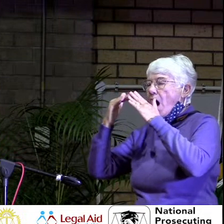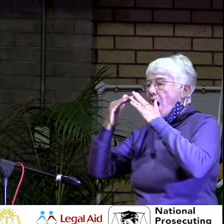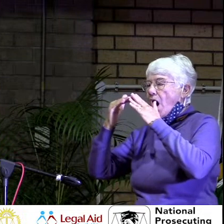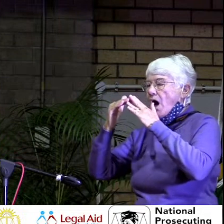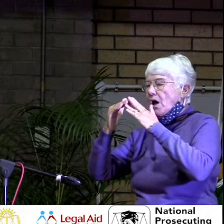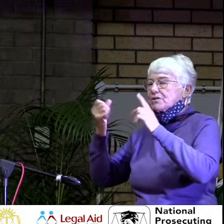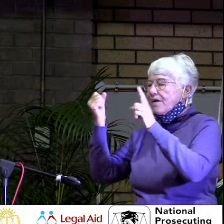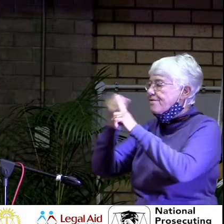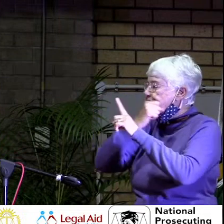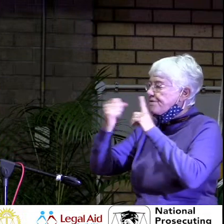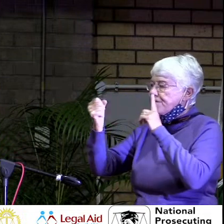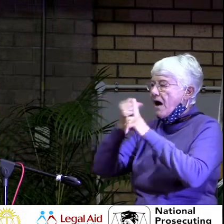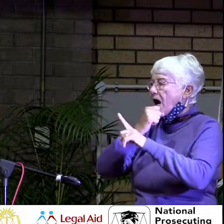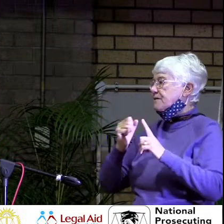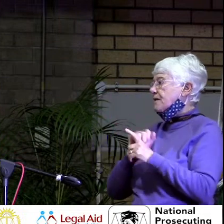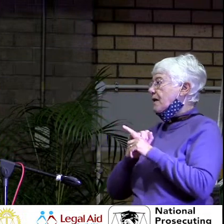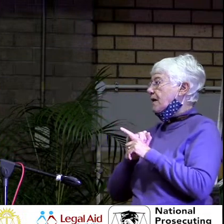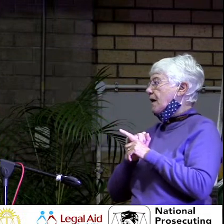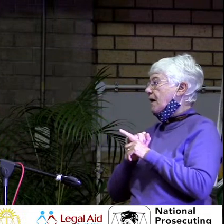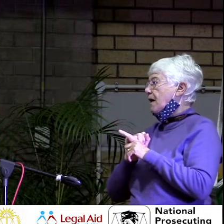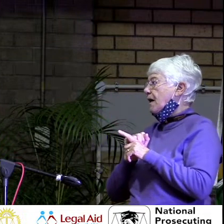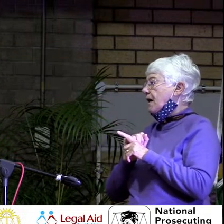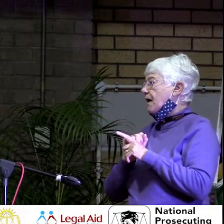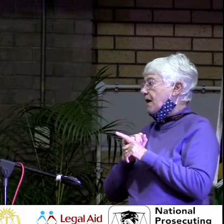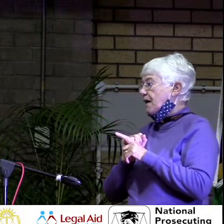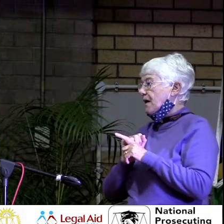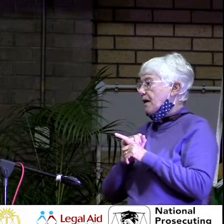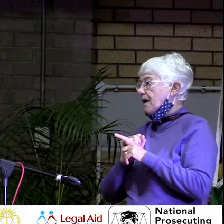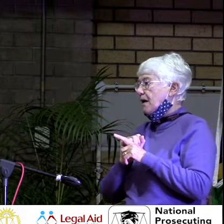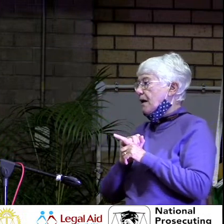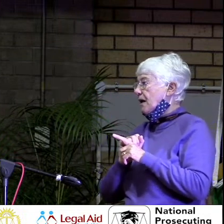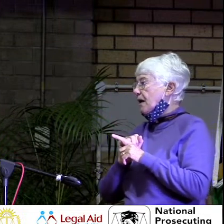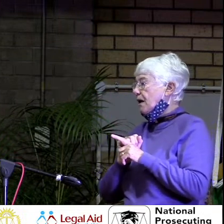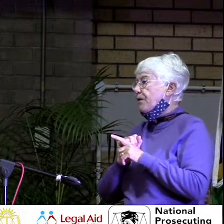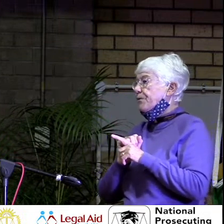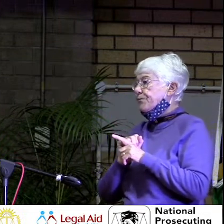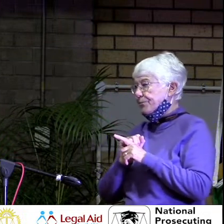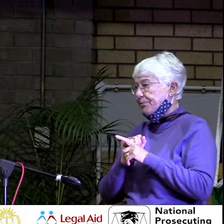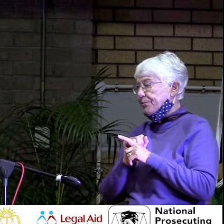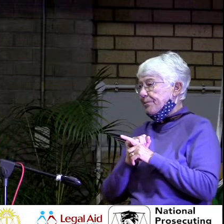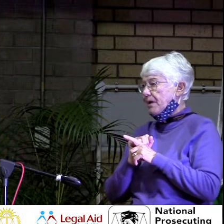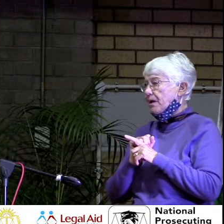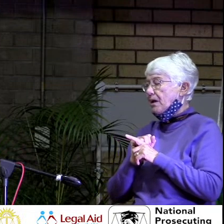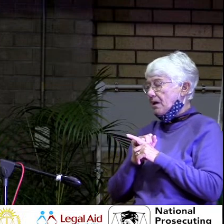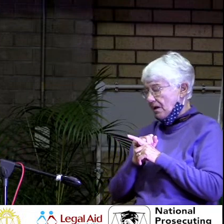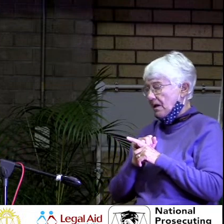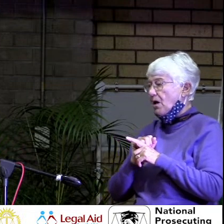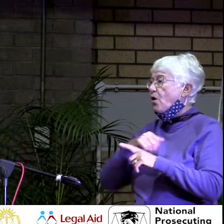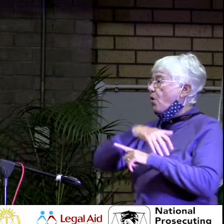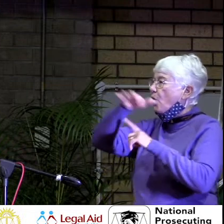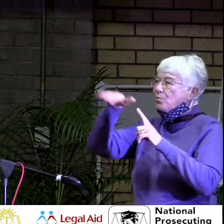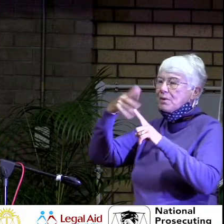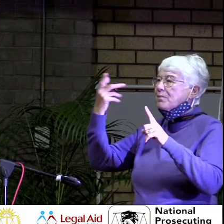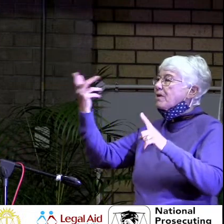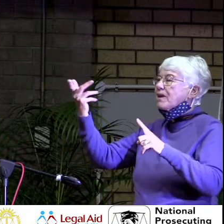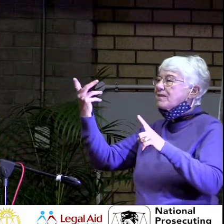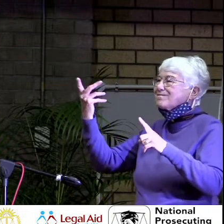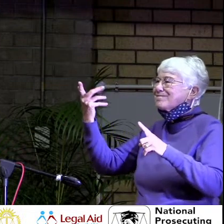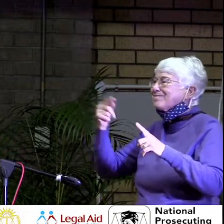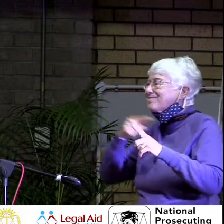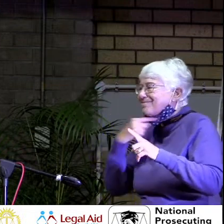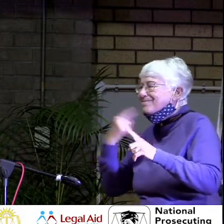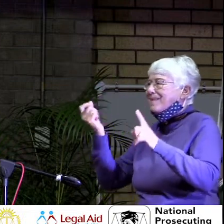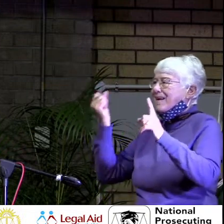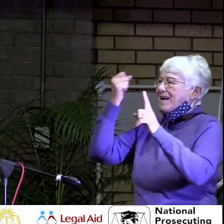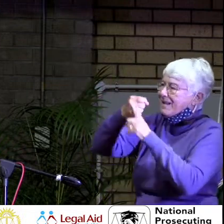prison sentences for people who have committed crimes against sexual offenses and gender-based violence. Then there's